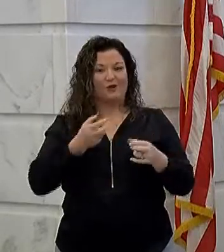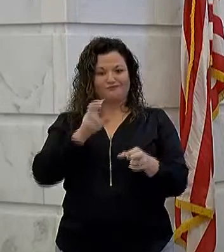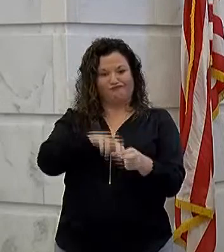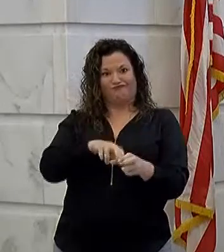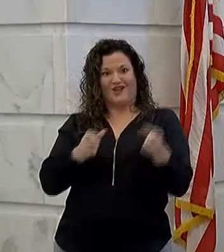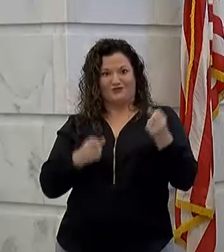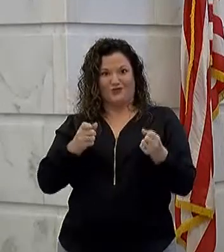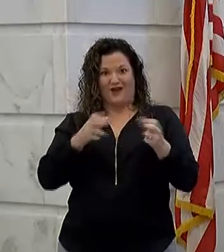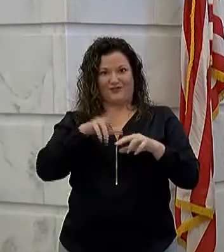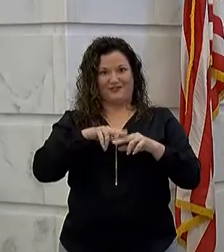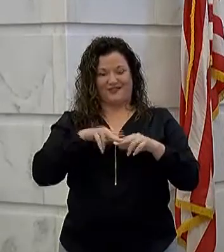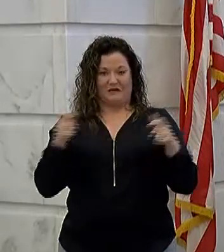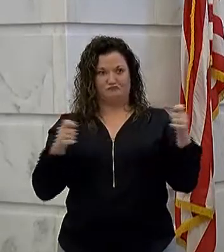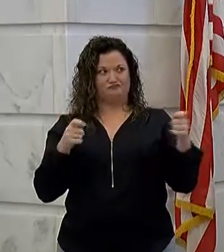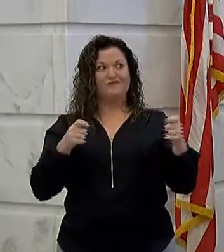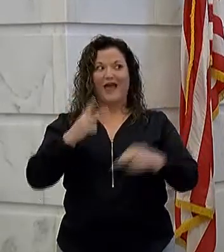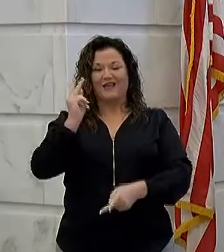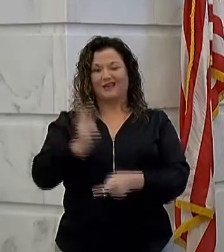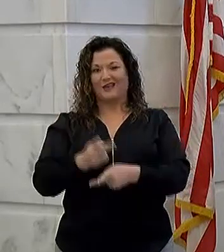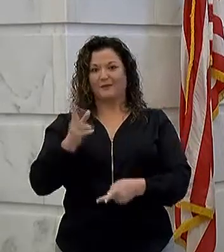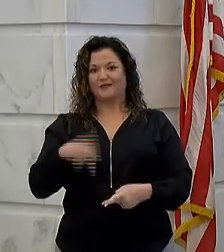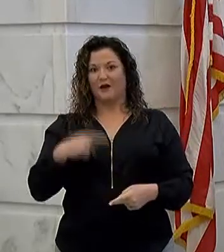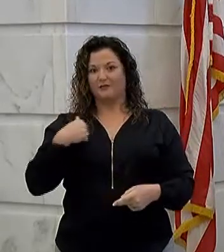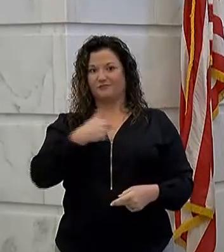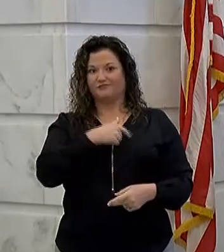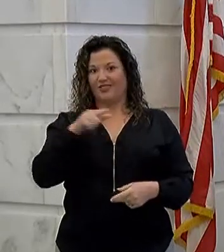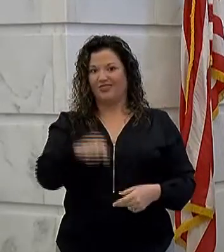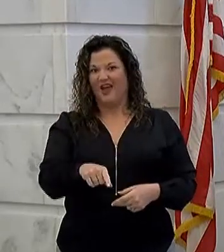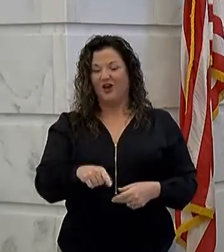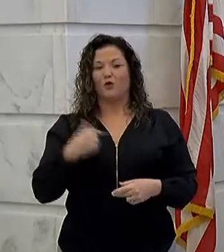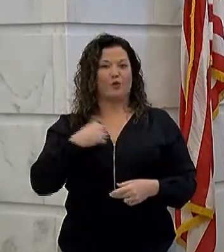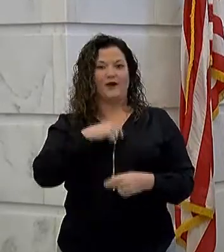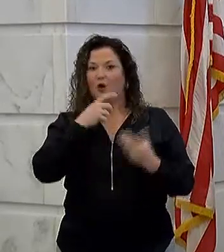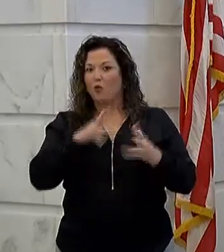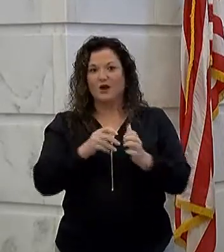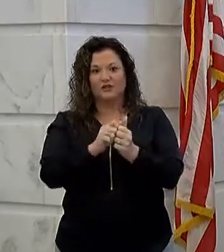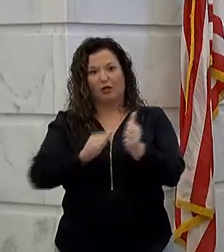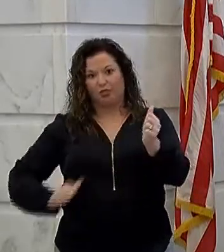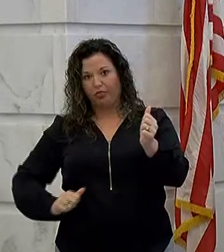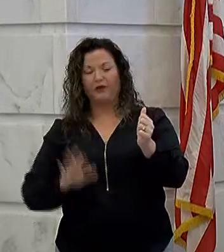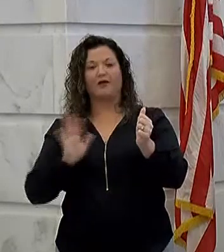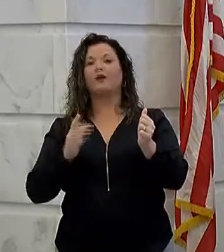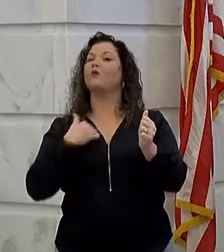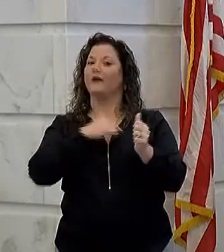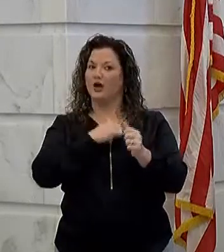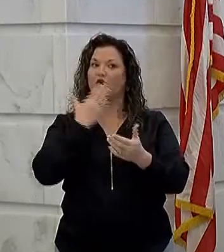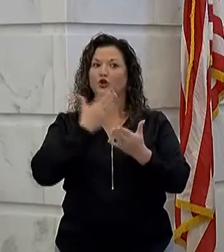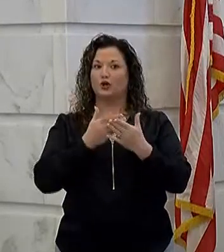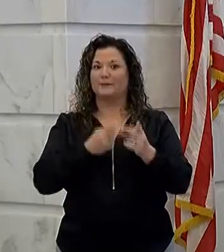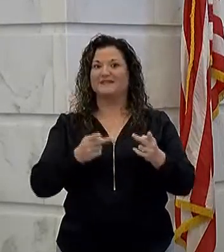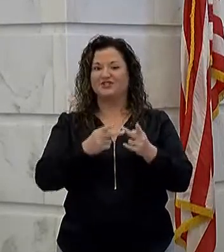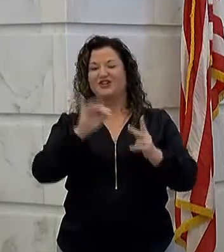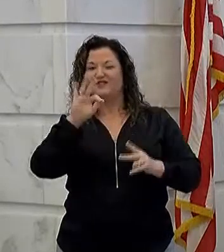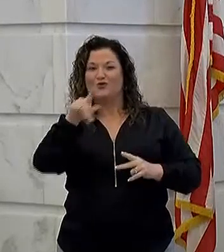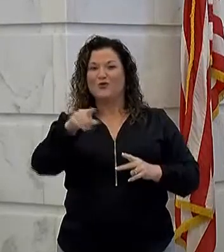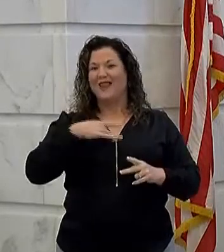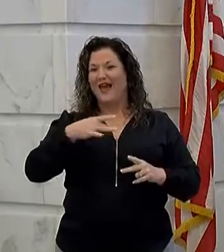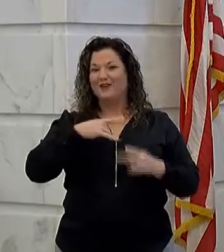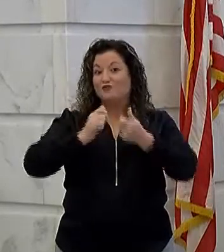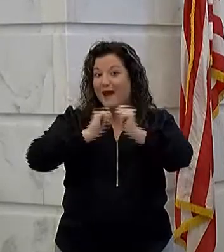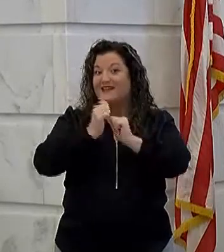puts us in the driver's seat and keeps us there. We don't want to lose that position, so we got the pole position, if you like racing,